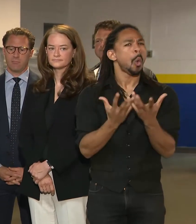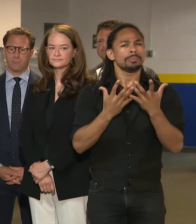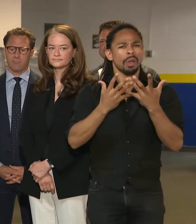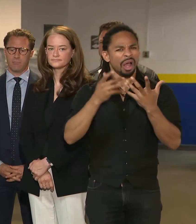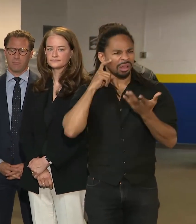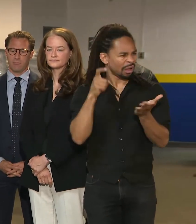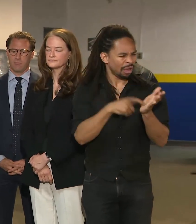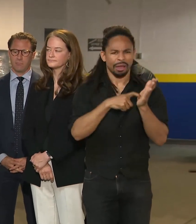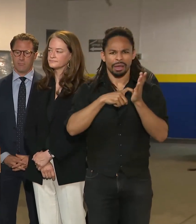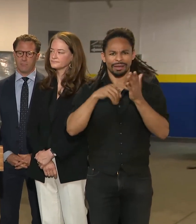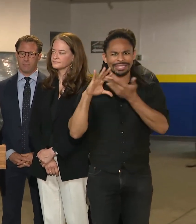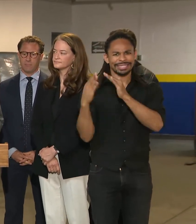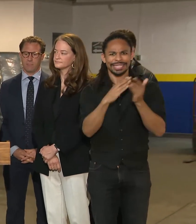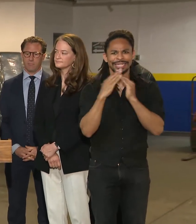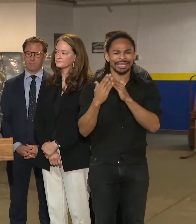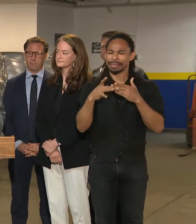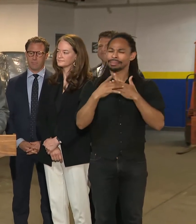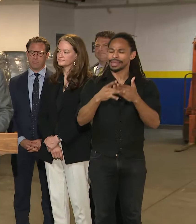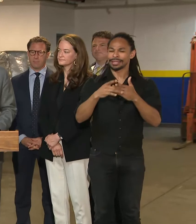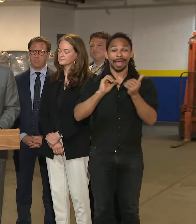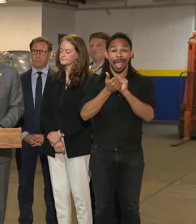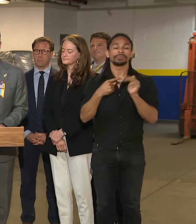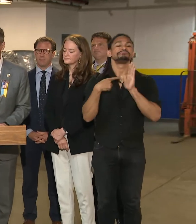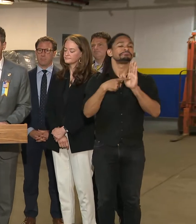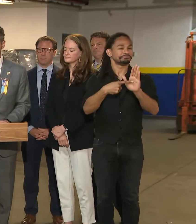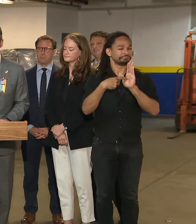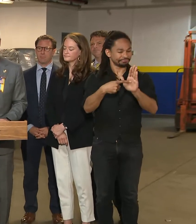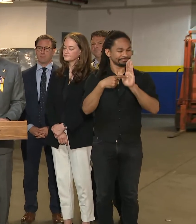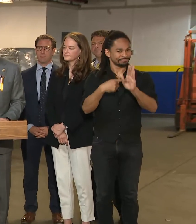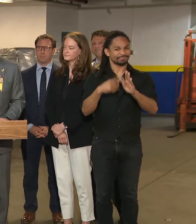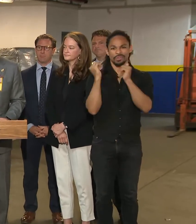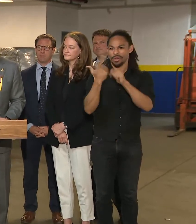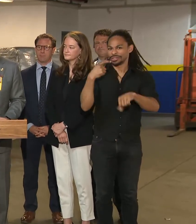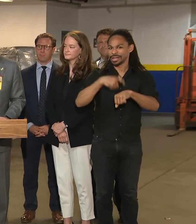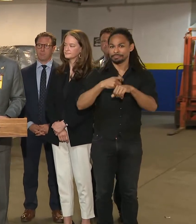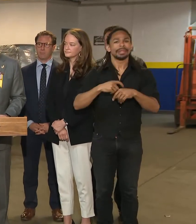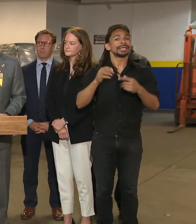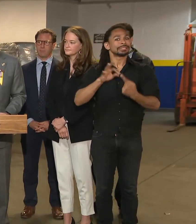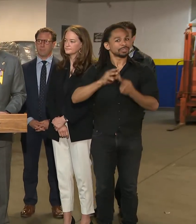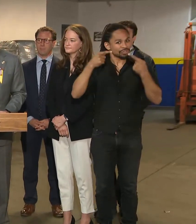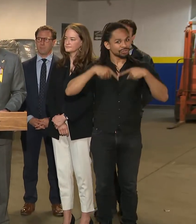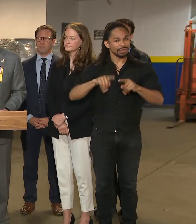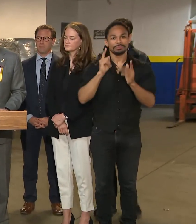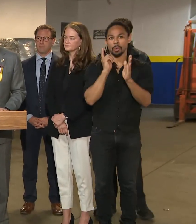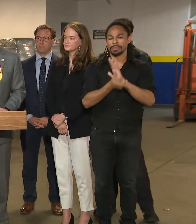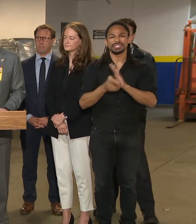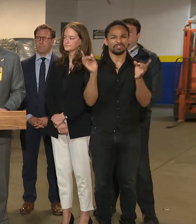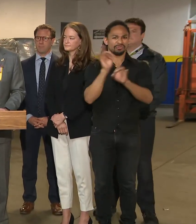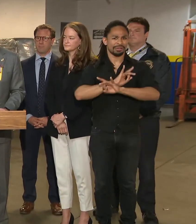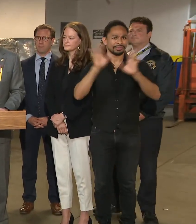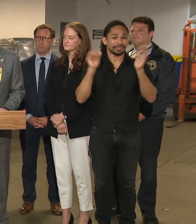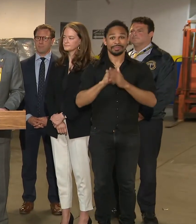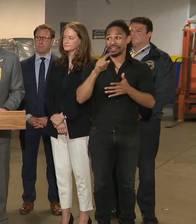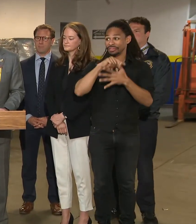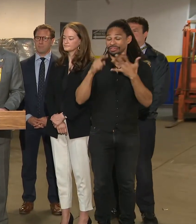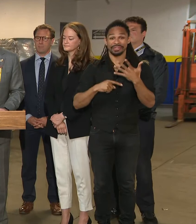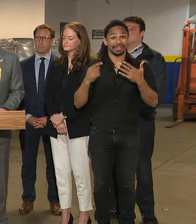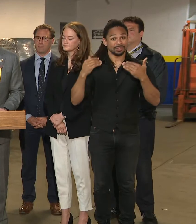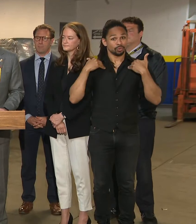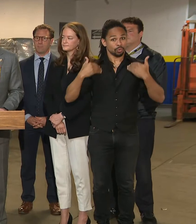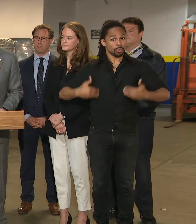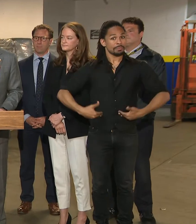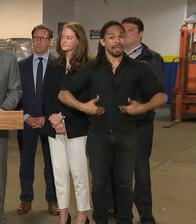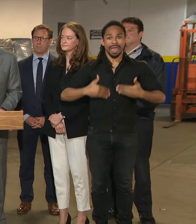by example at all times, including during moments of crises. These humanitarian supplies are going to be